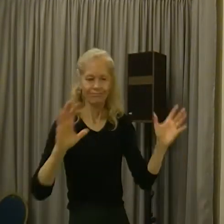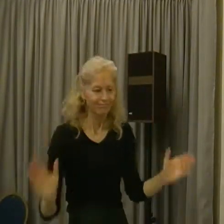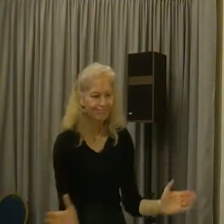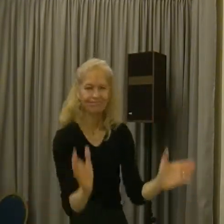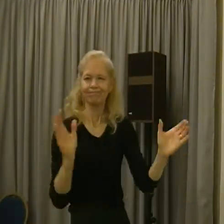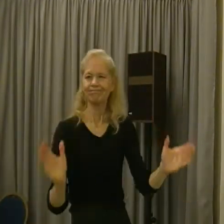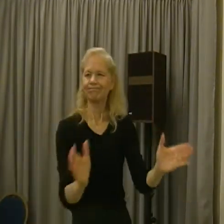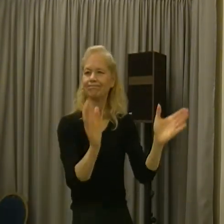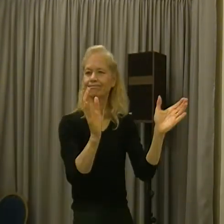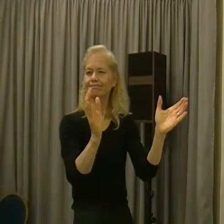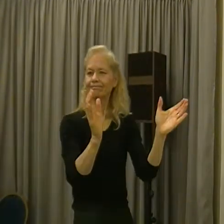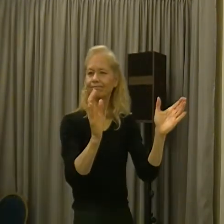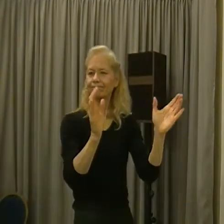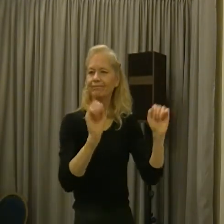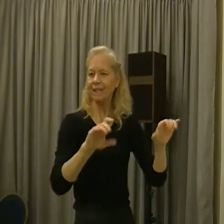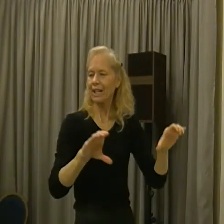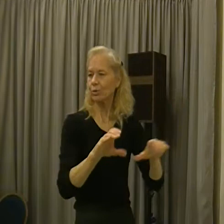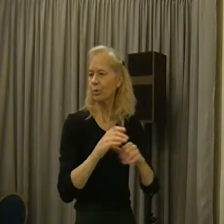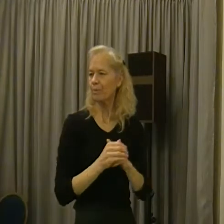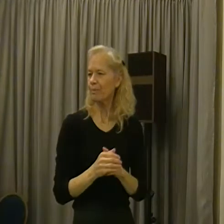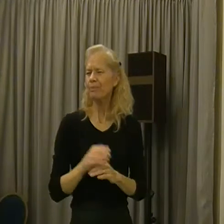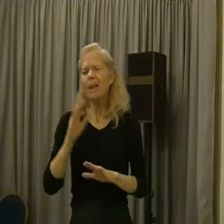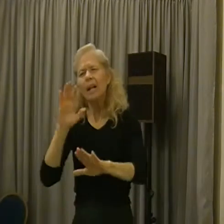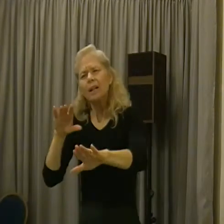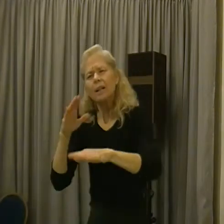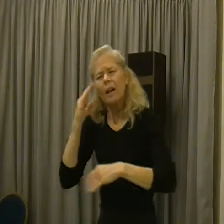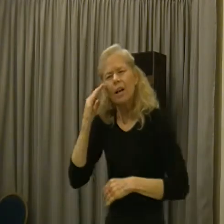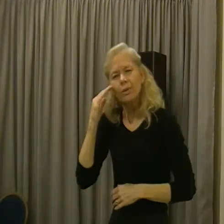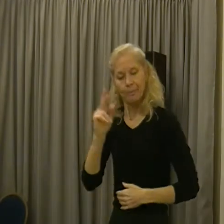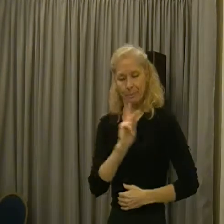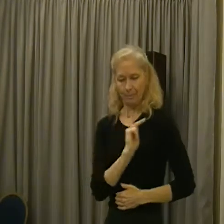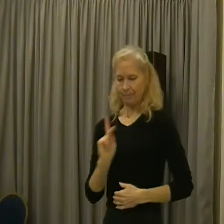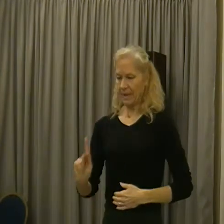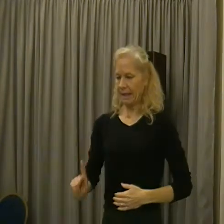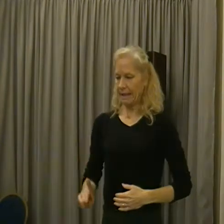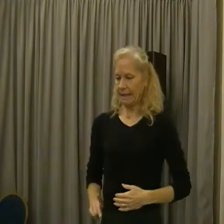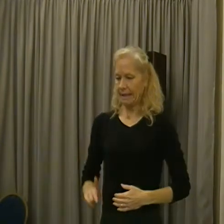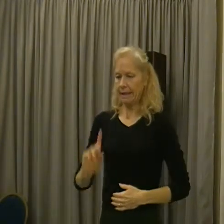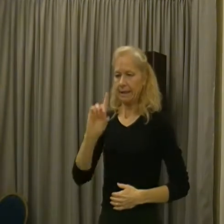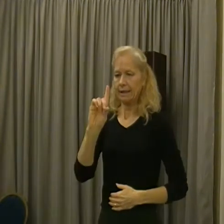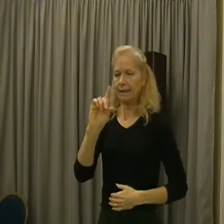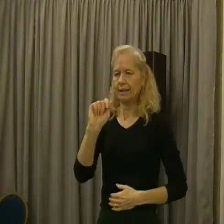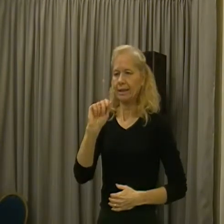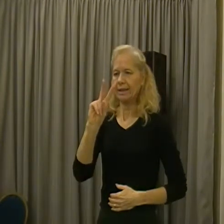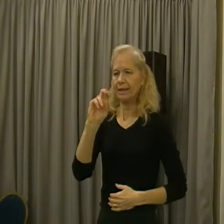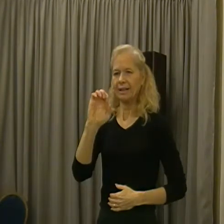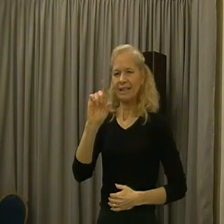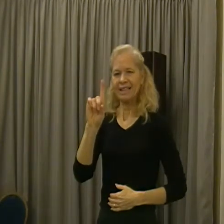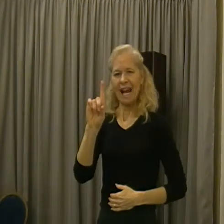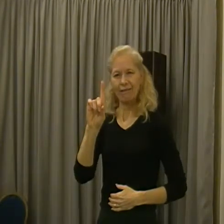go through it all, but remember, one man in a battle, slaying 1,000 of the